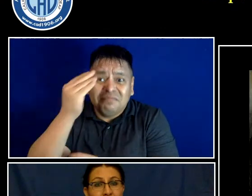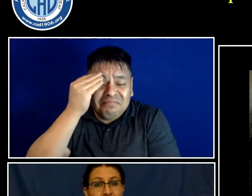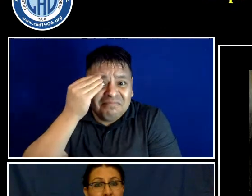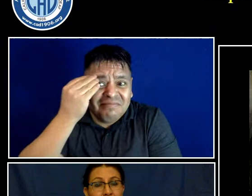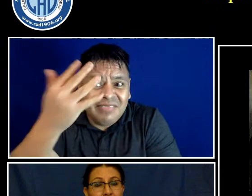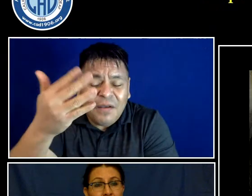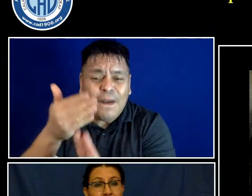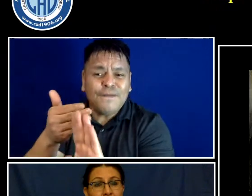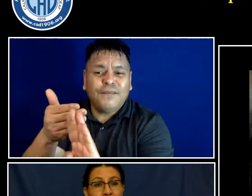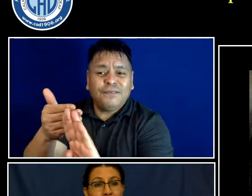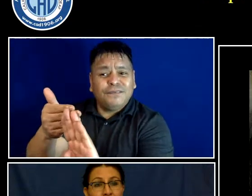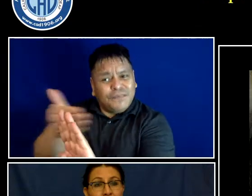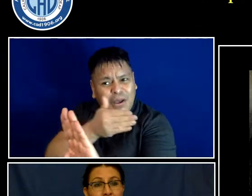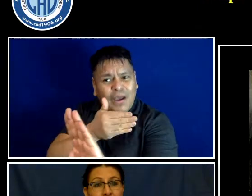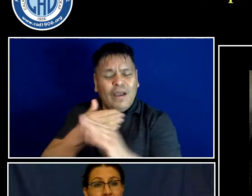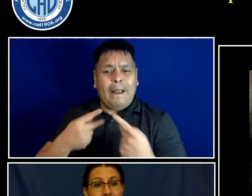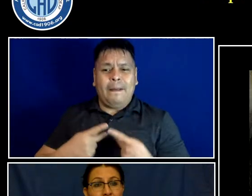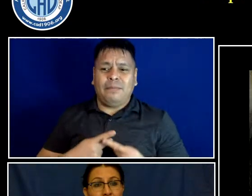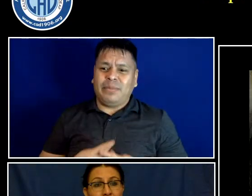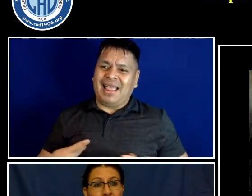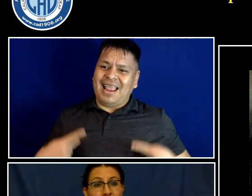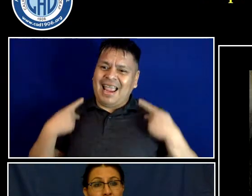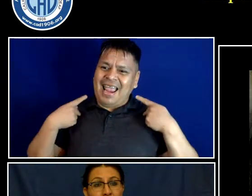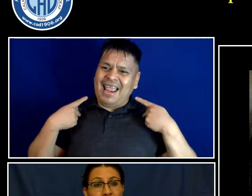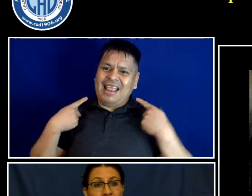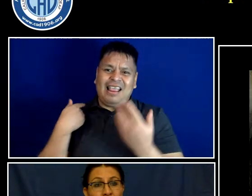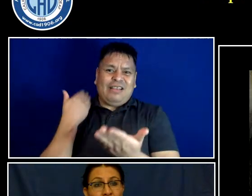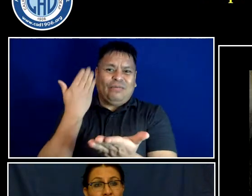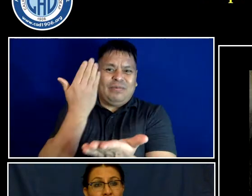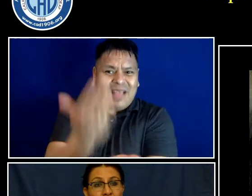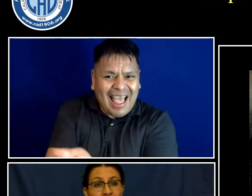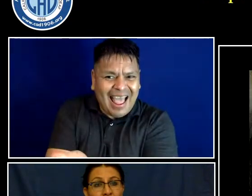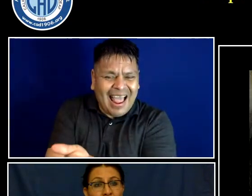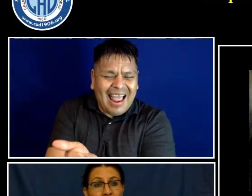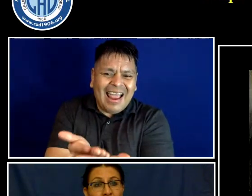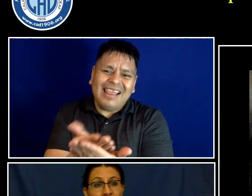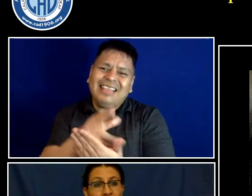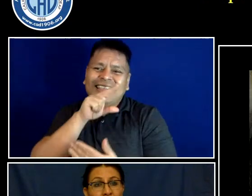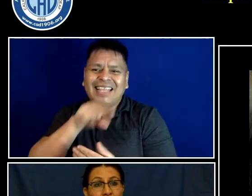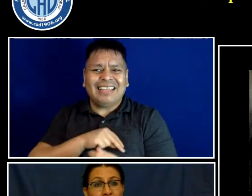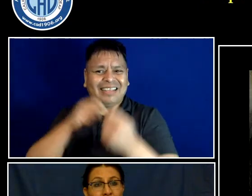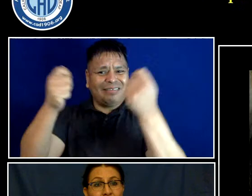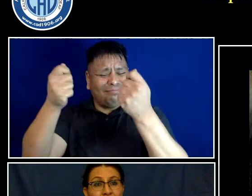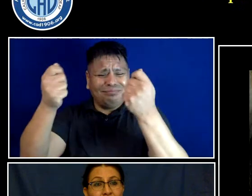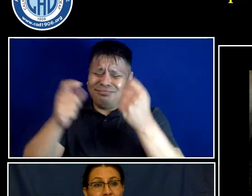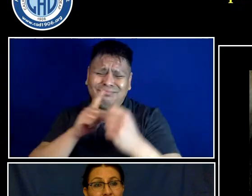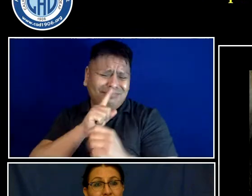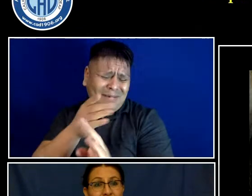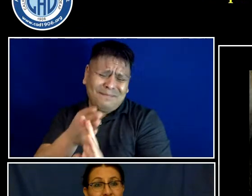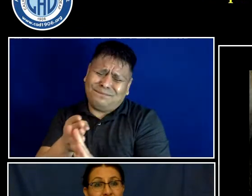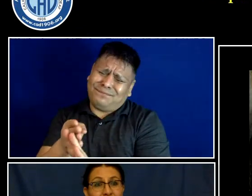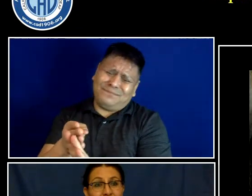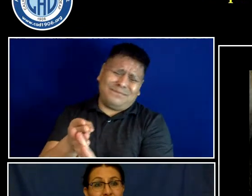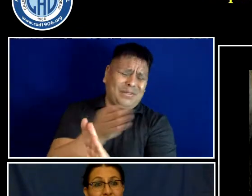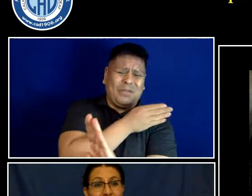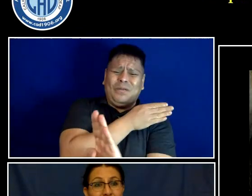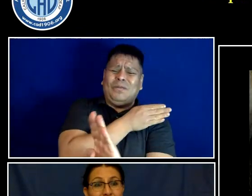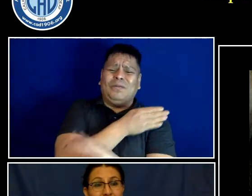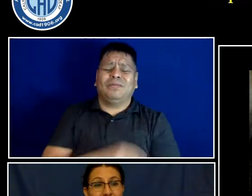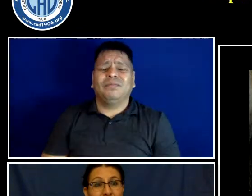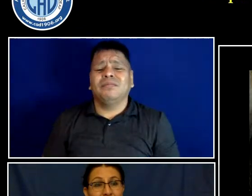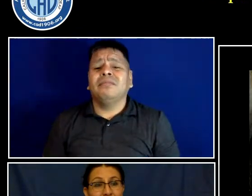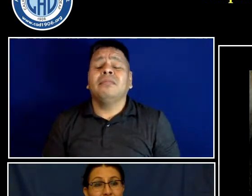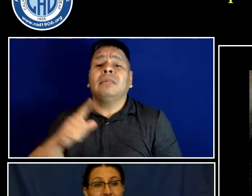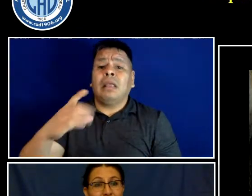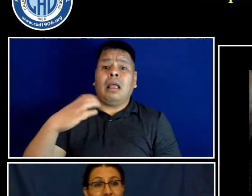was in October 12th, 1492. Now, I'd like to share with you folks, pilgrims had arrived soon